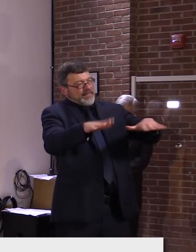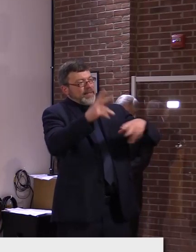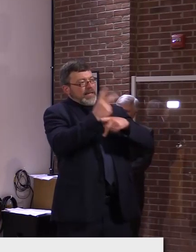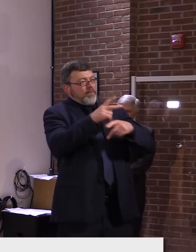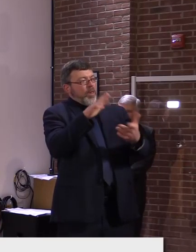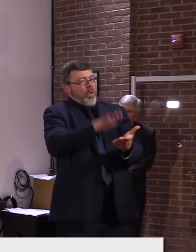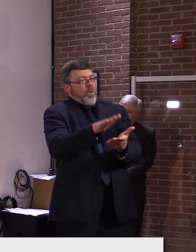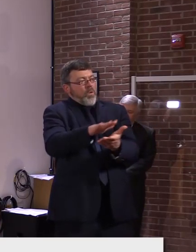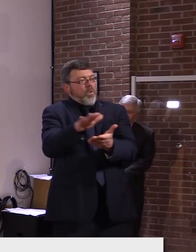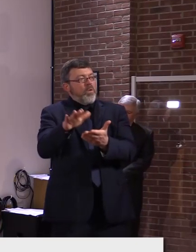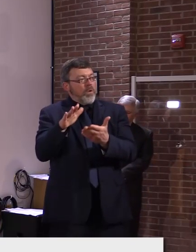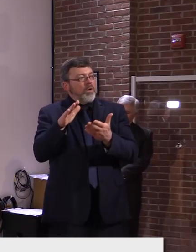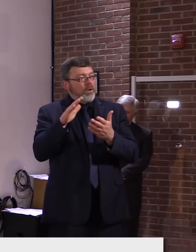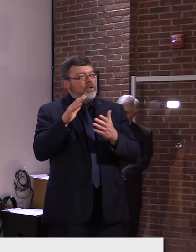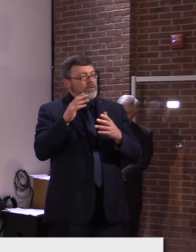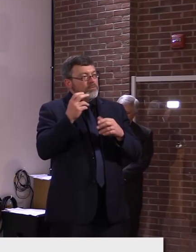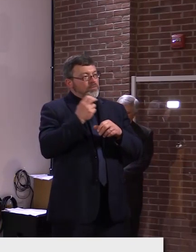carbon emissions.